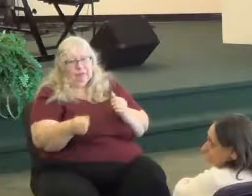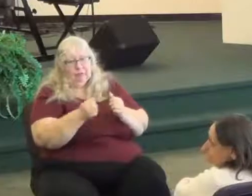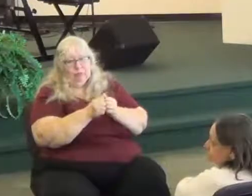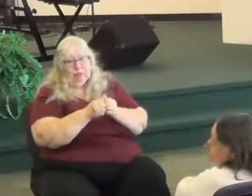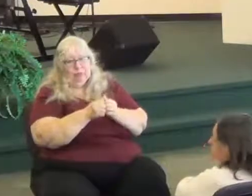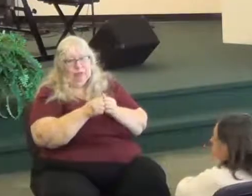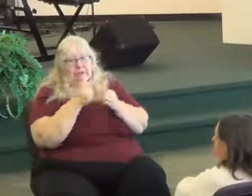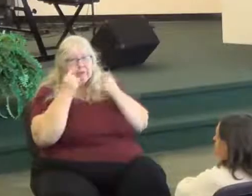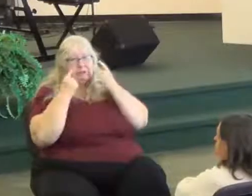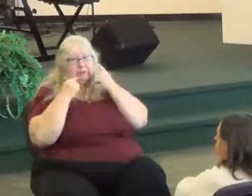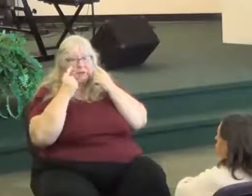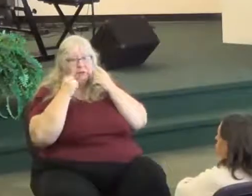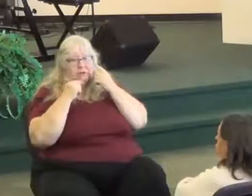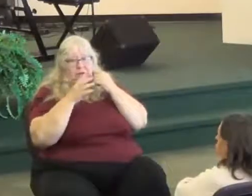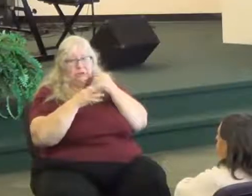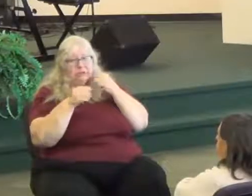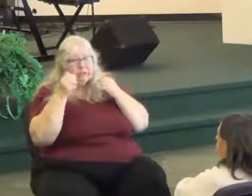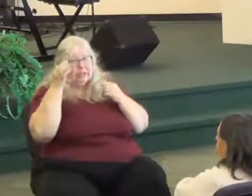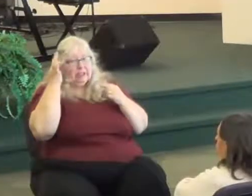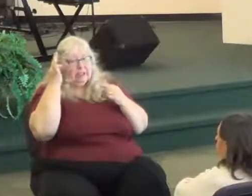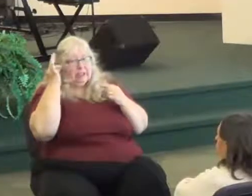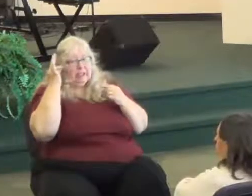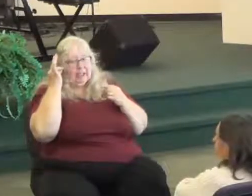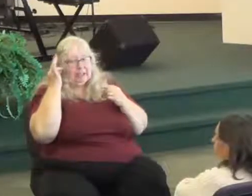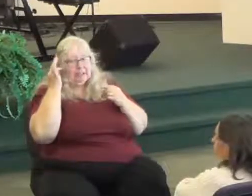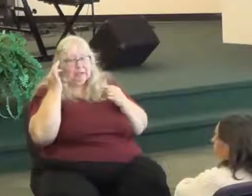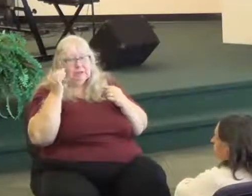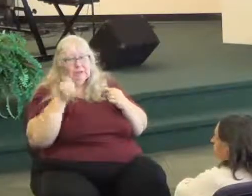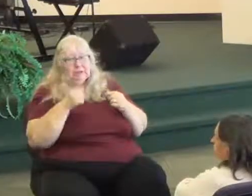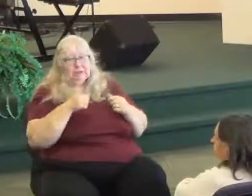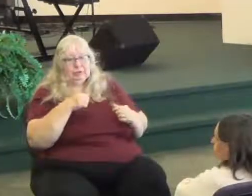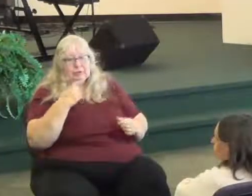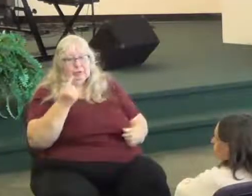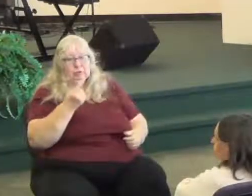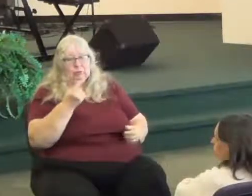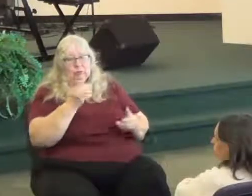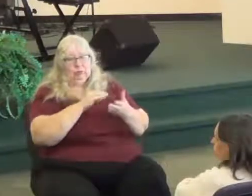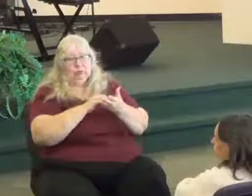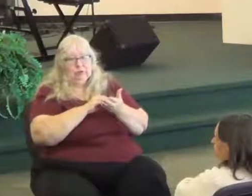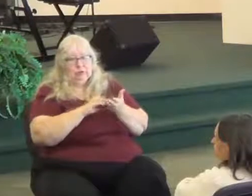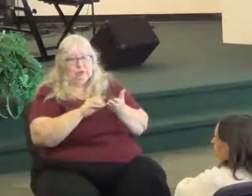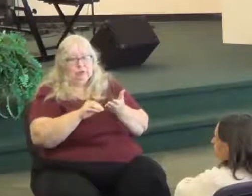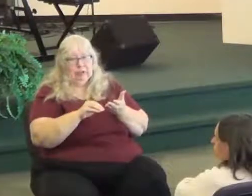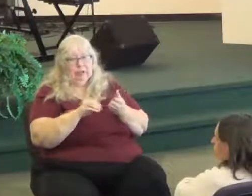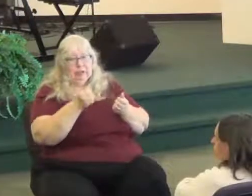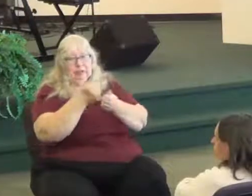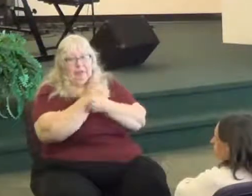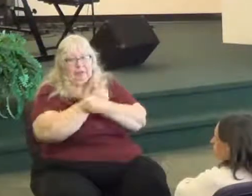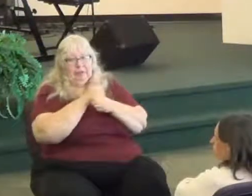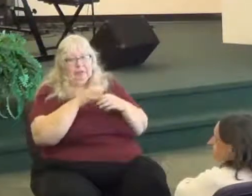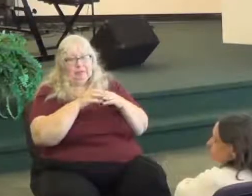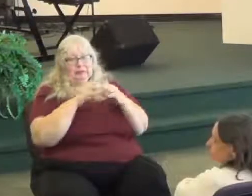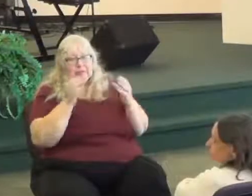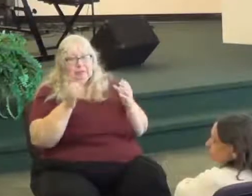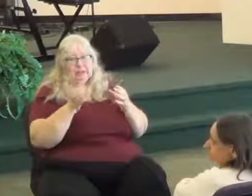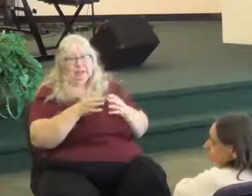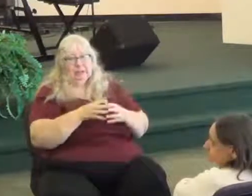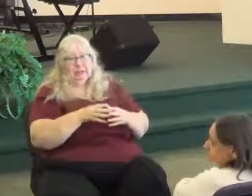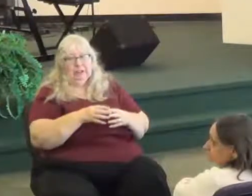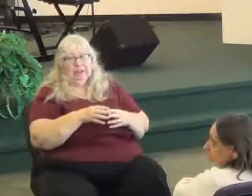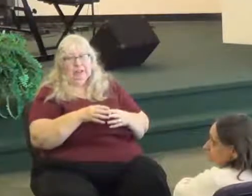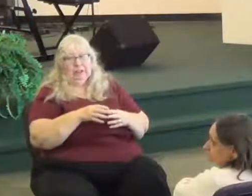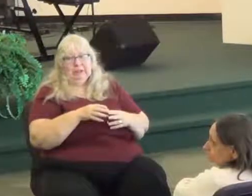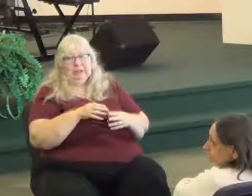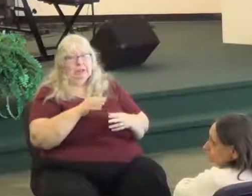The one who is forgiven much loves much. Remember that story? And Jesus says to her, he tells her that her sins